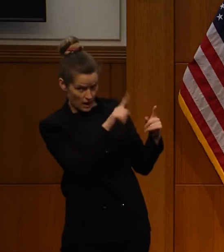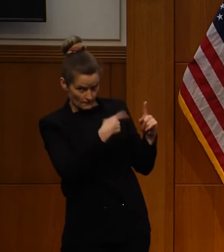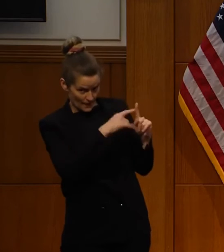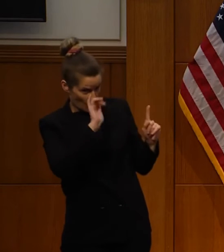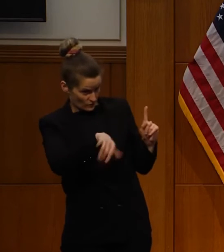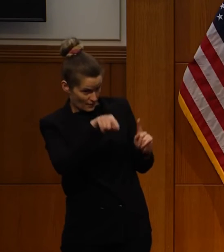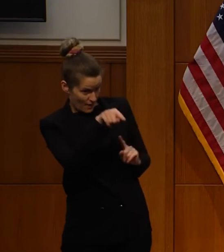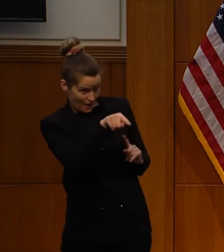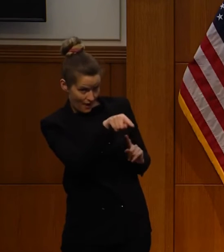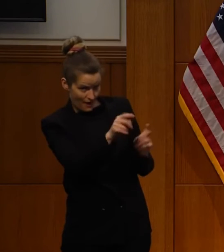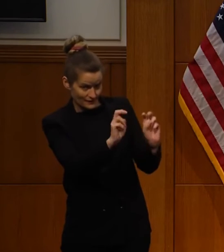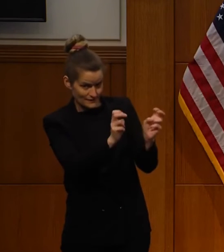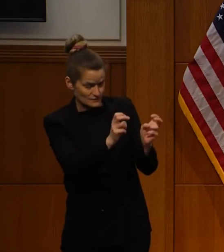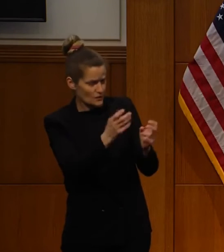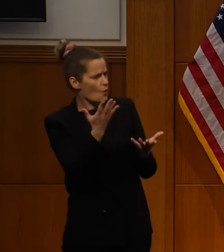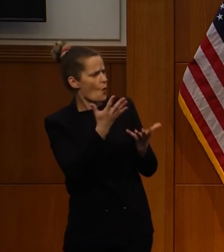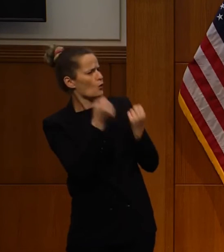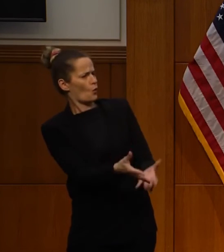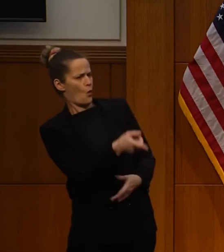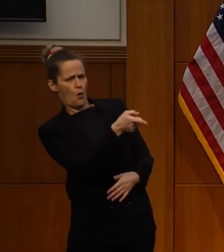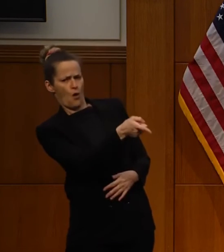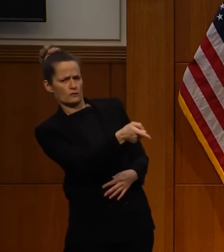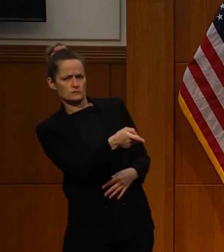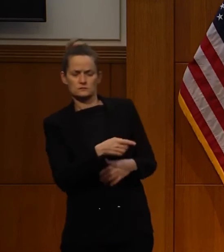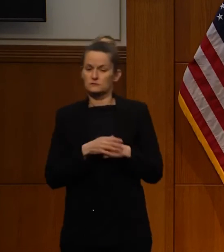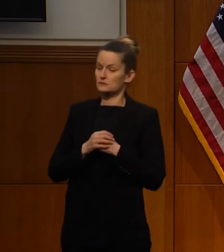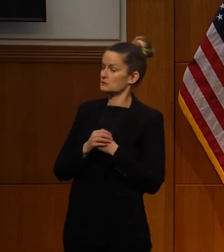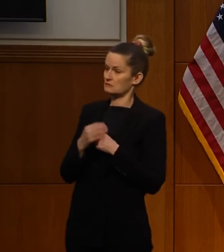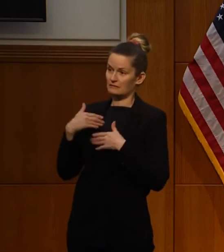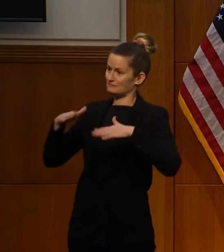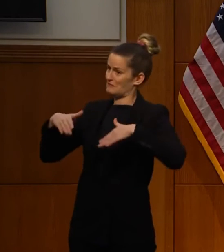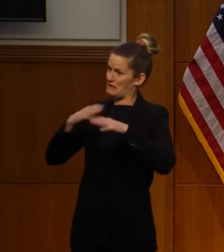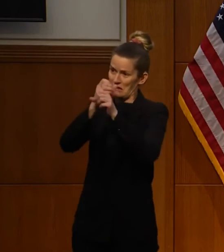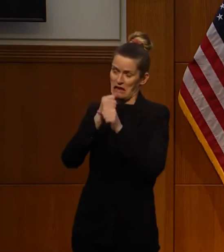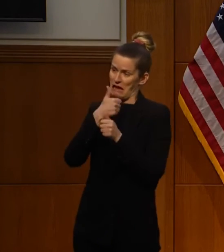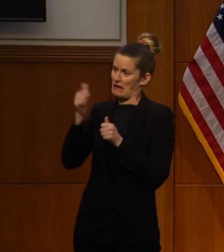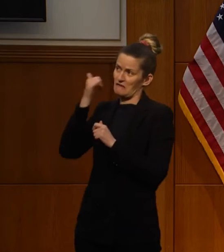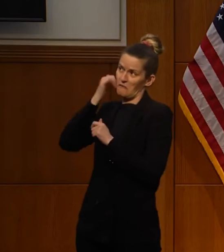we have not received a large number of calls, and I can't speak to what the cause might be.